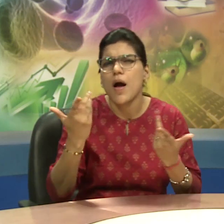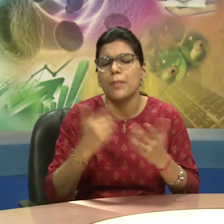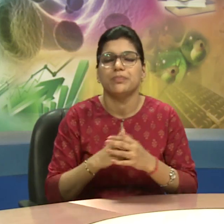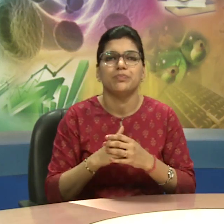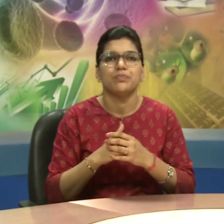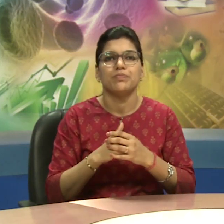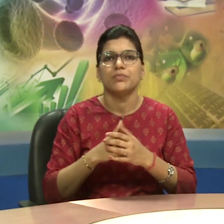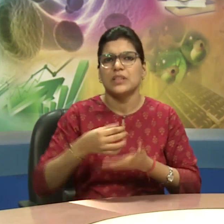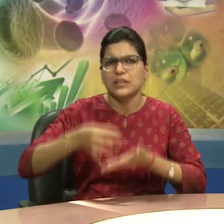amenities,